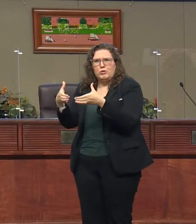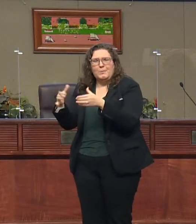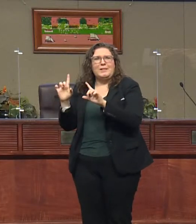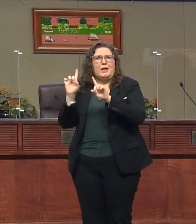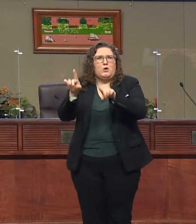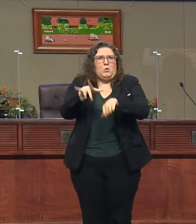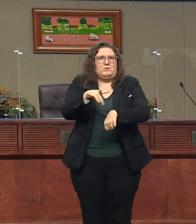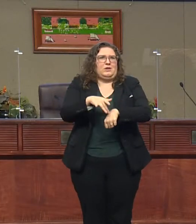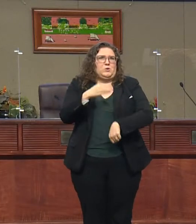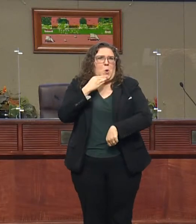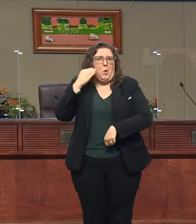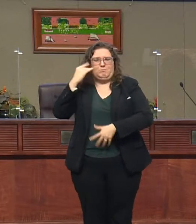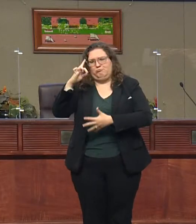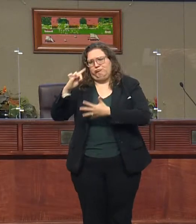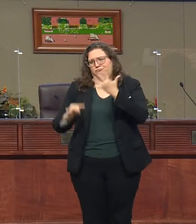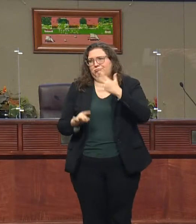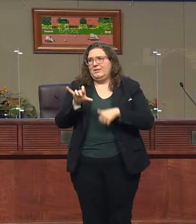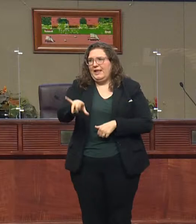population.